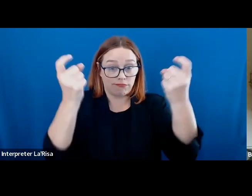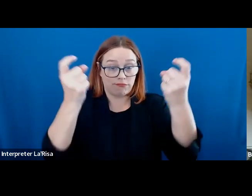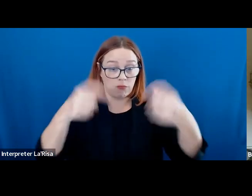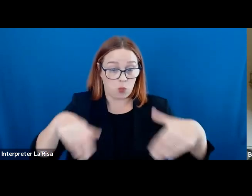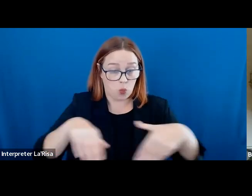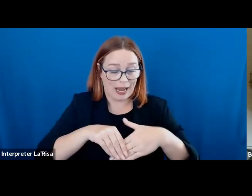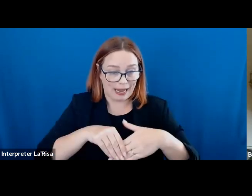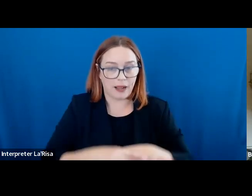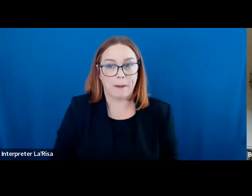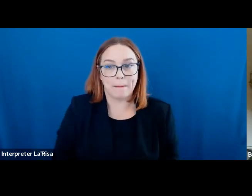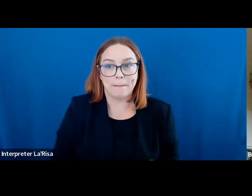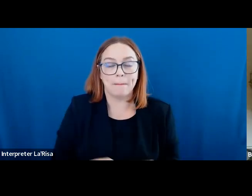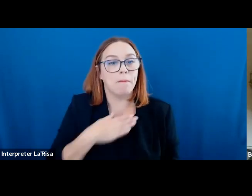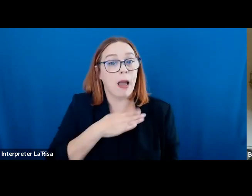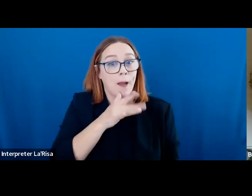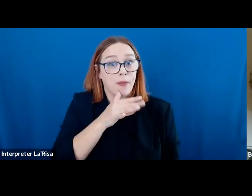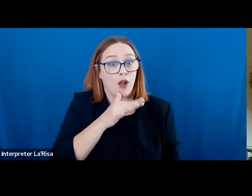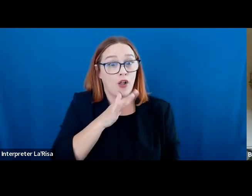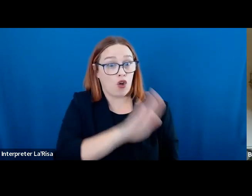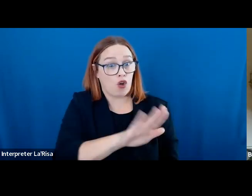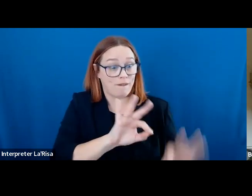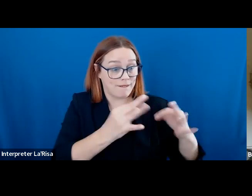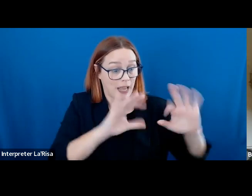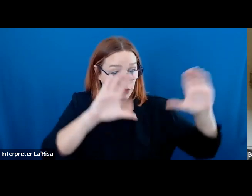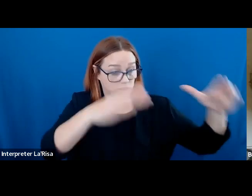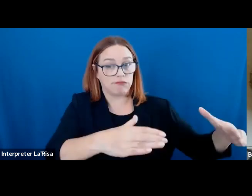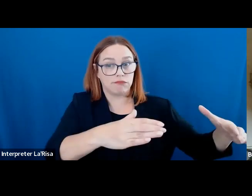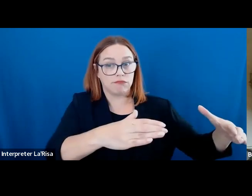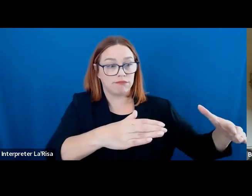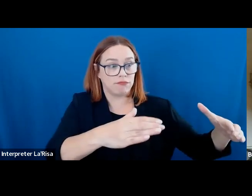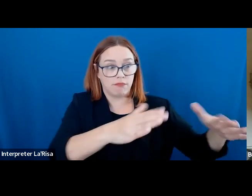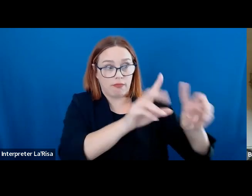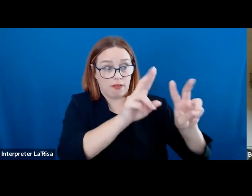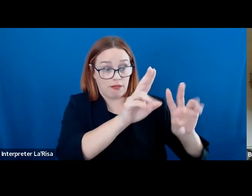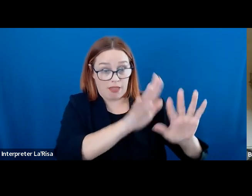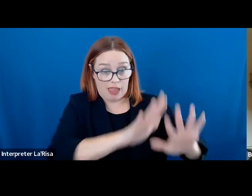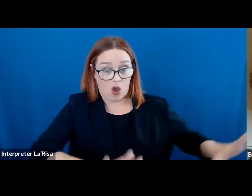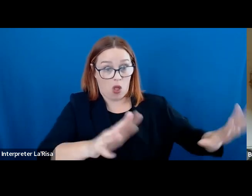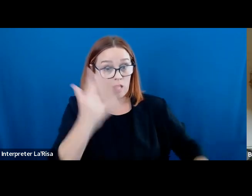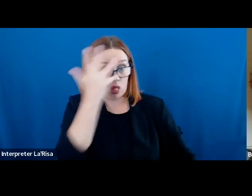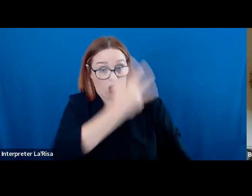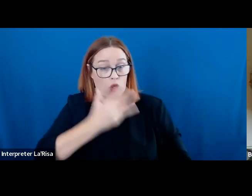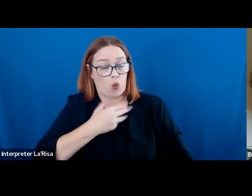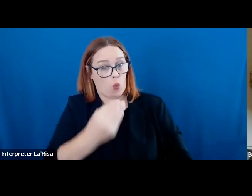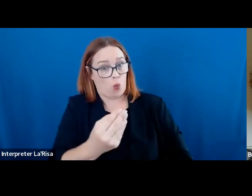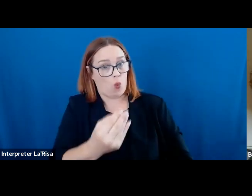my mother's side of the family appears white. My father's is